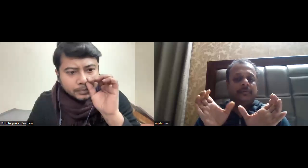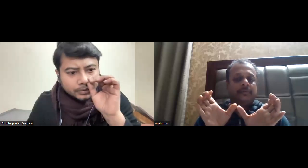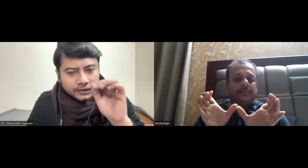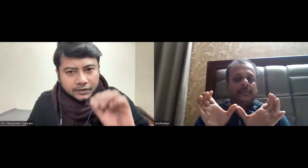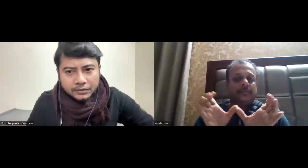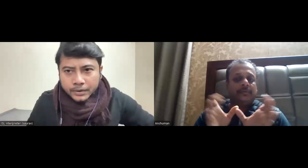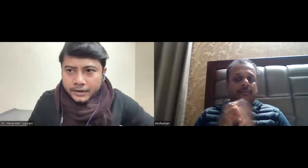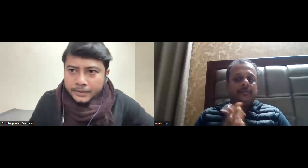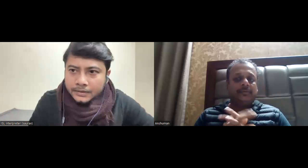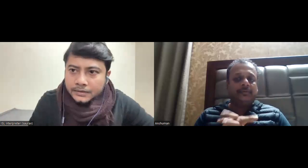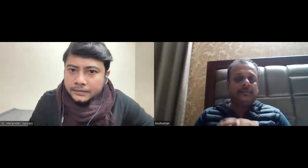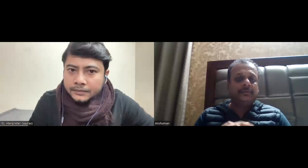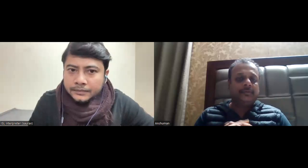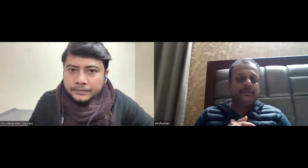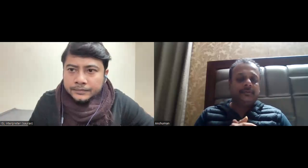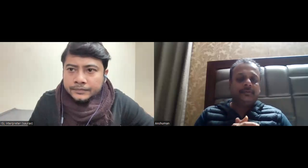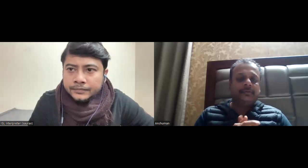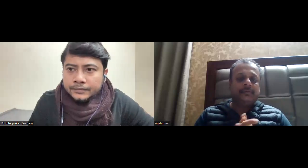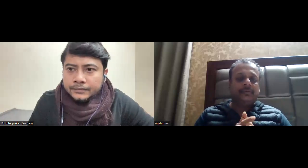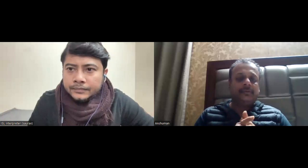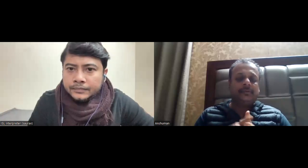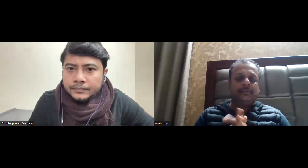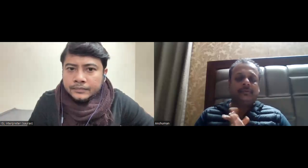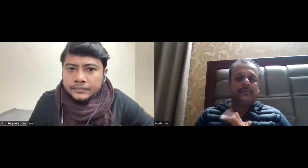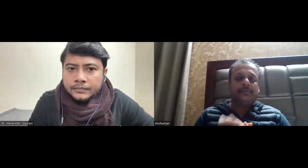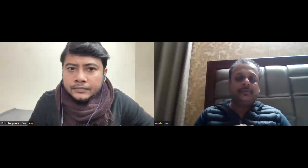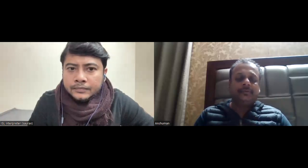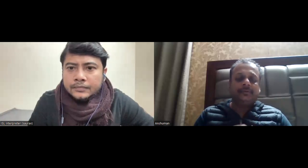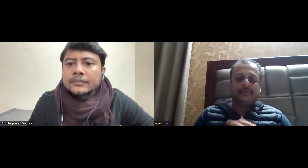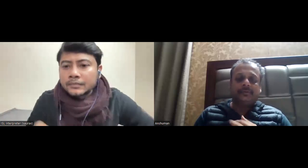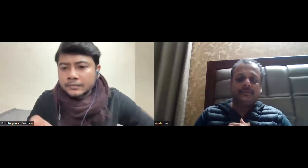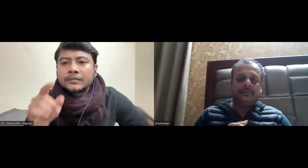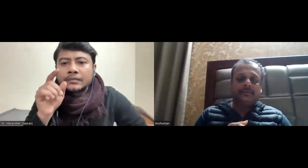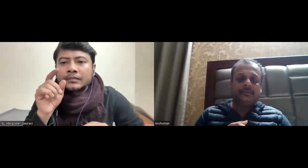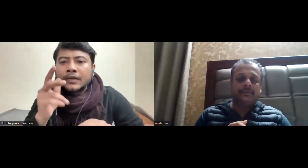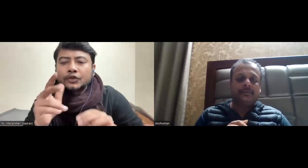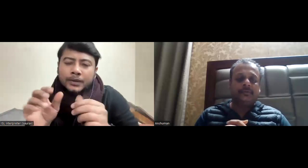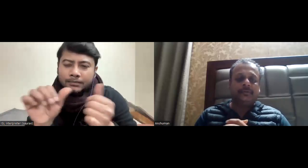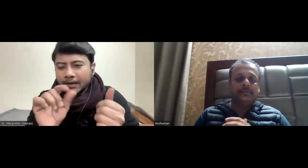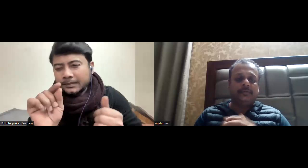It is both of us are on spotlight, Mataji. Okay, okay, my mistake then. Okay, continue.